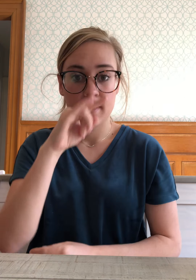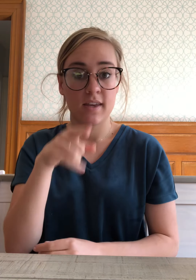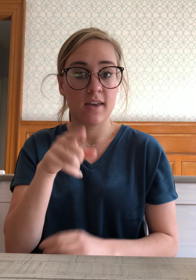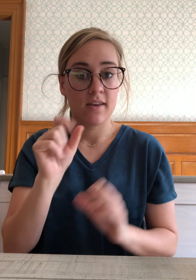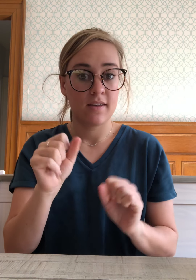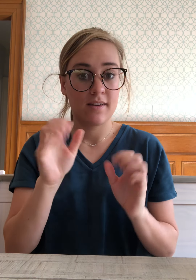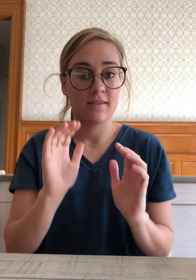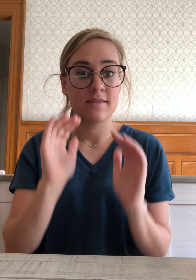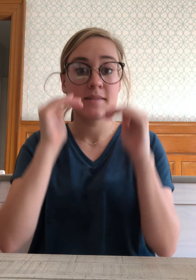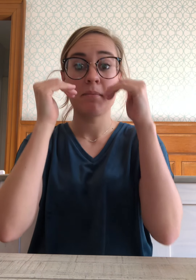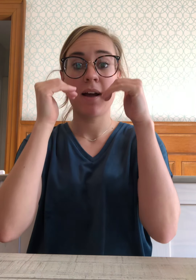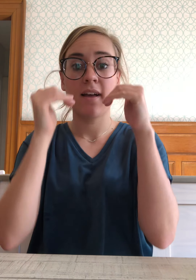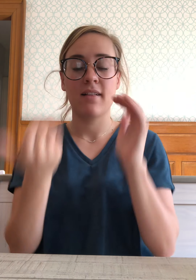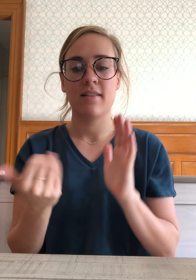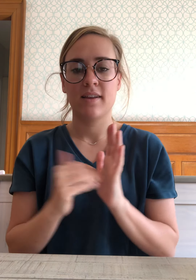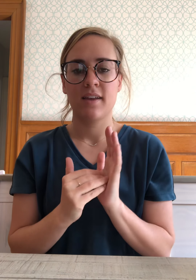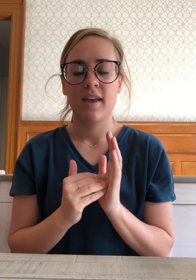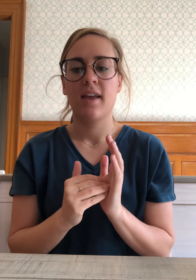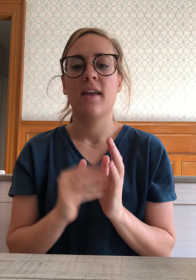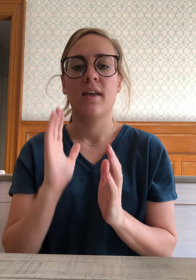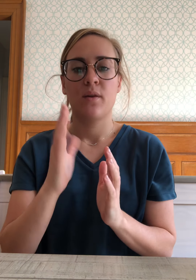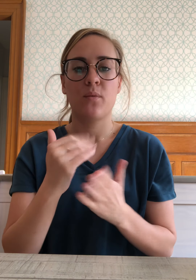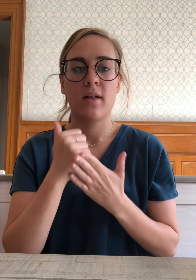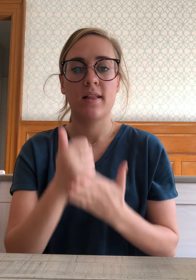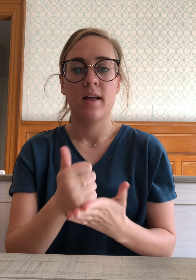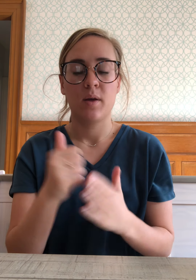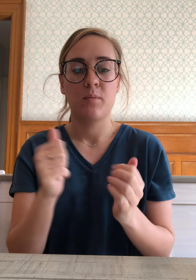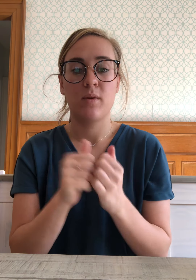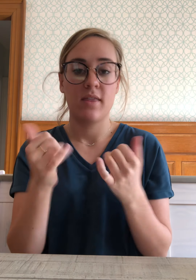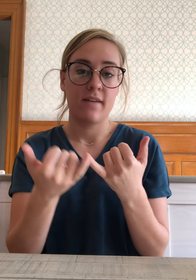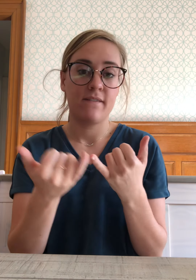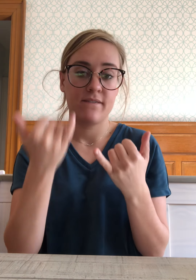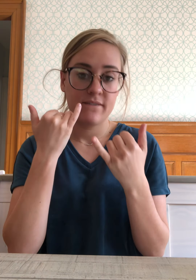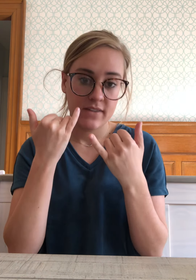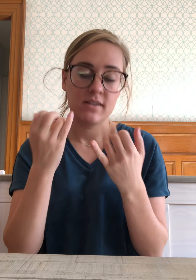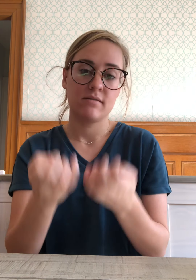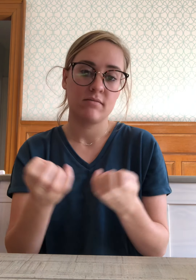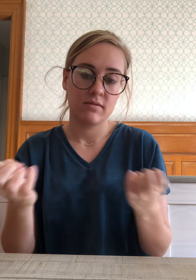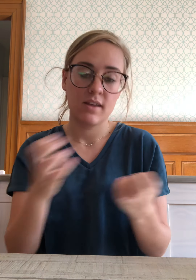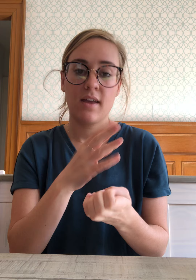It facilitates the fixed appliance workload and less damage.